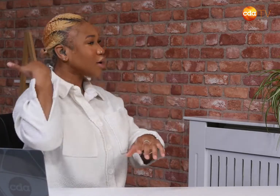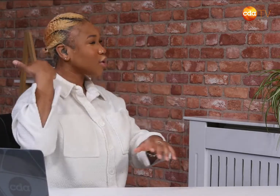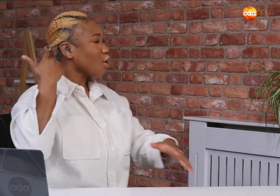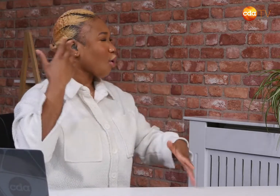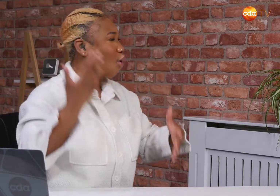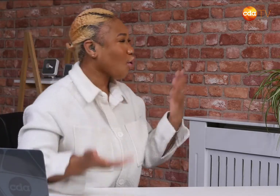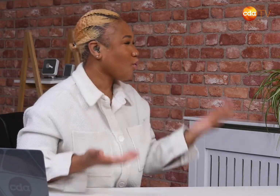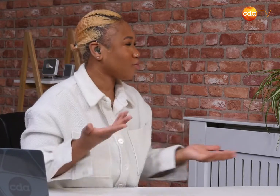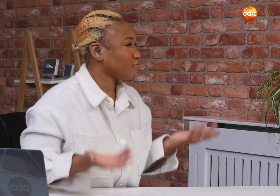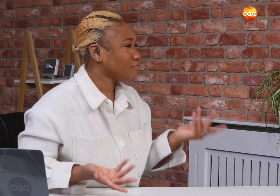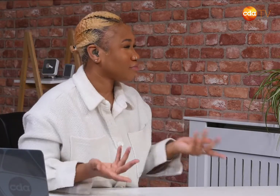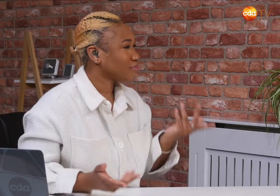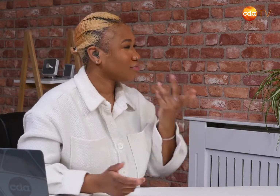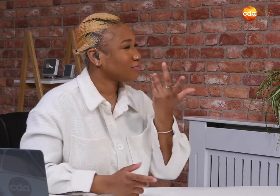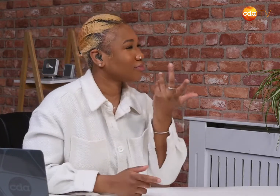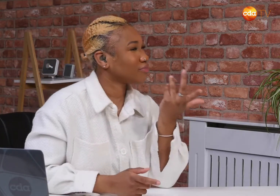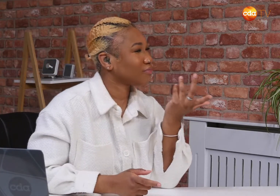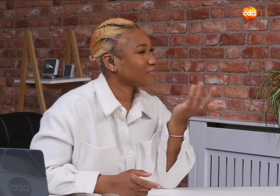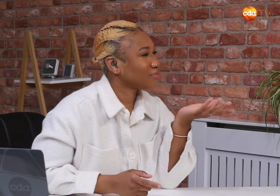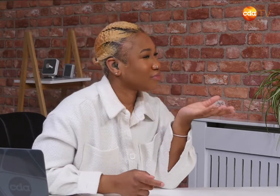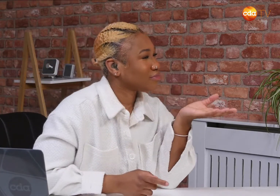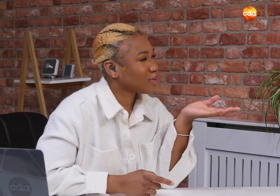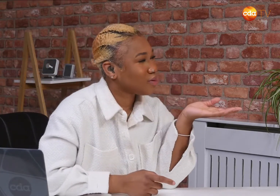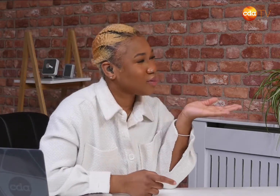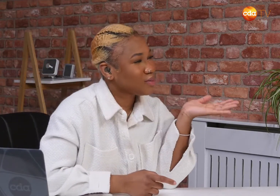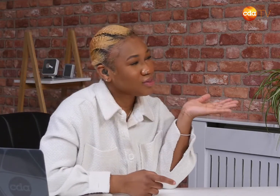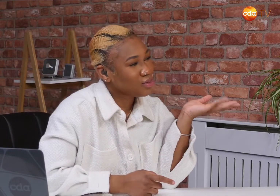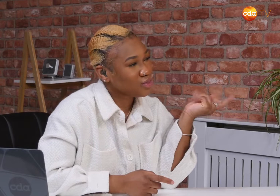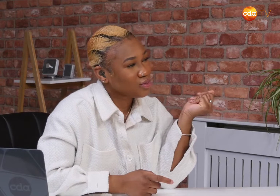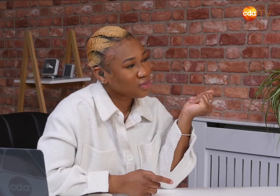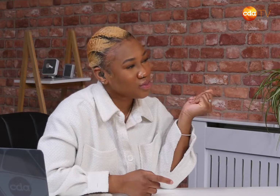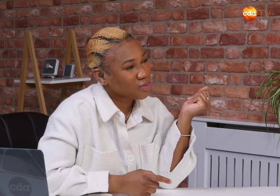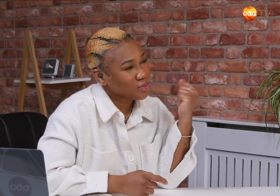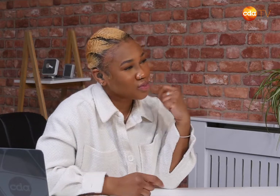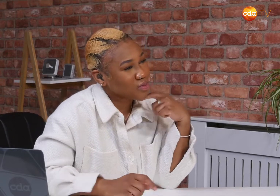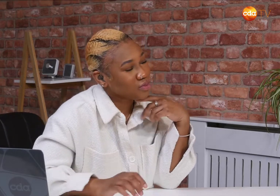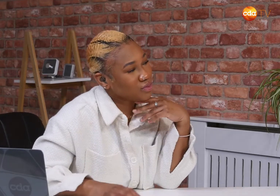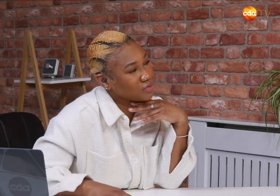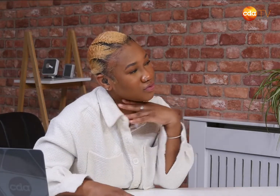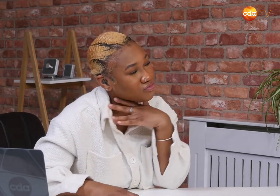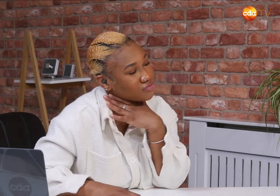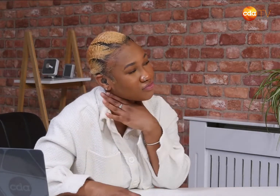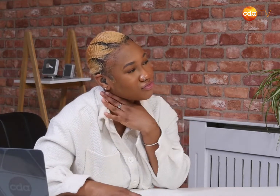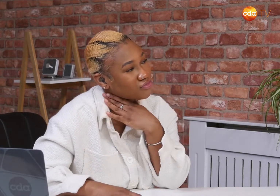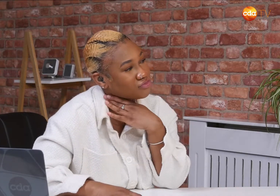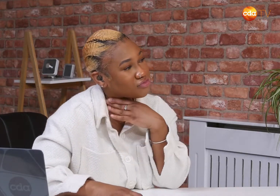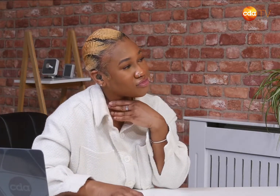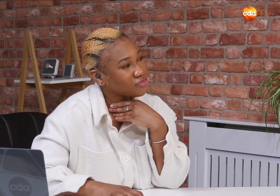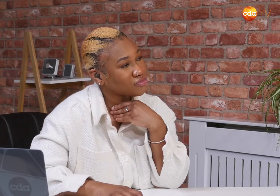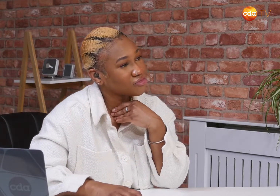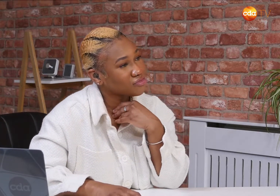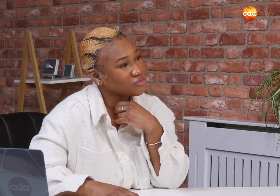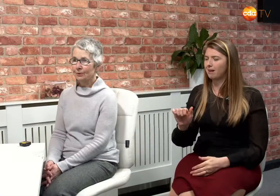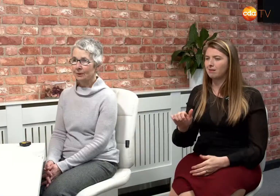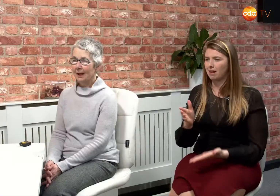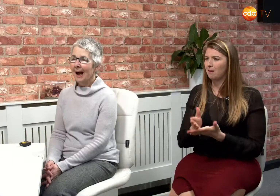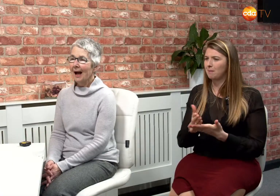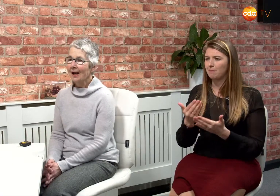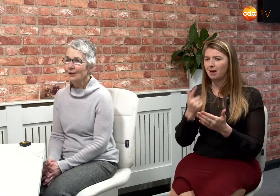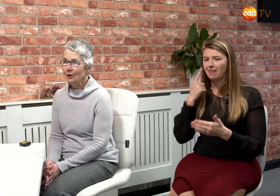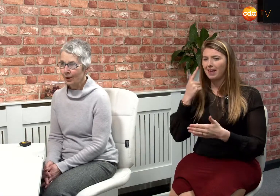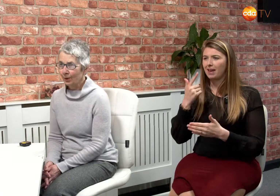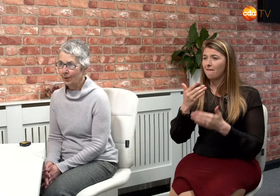are experiencing miscarriages. But obviously in the past that was never a thing. But do you think going forward it's important to do it? I